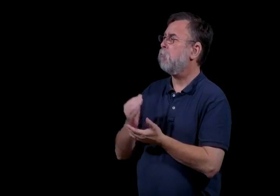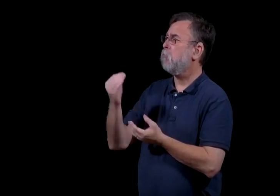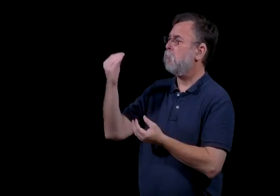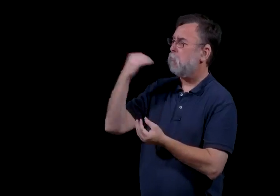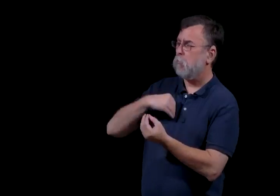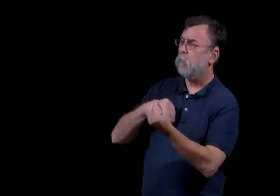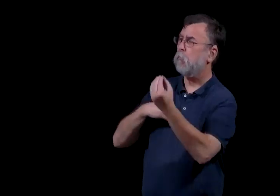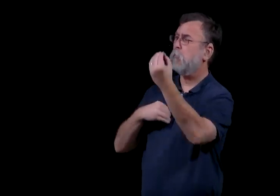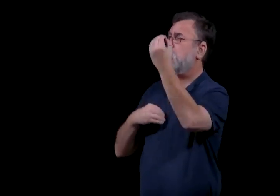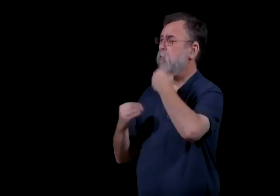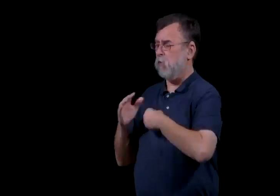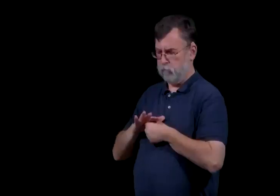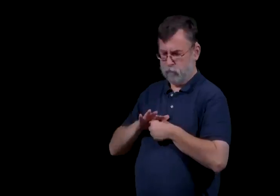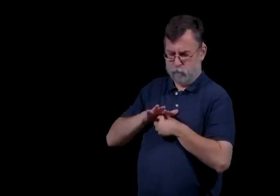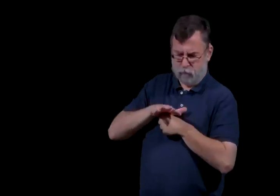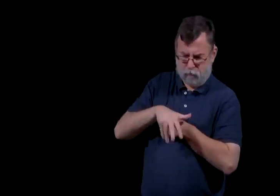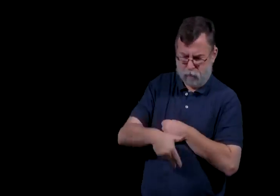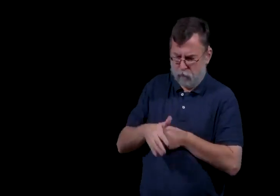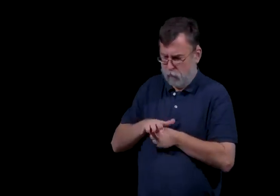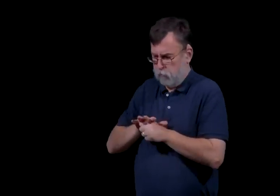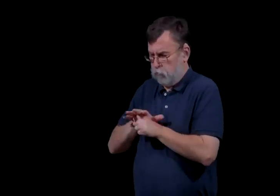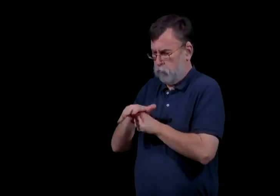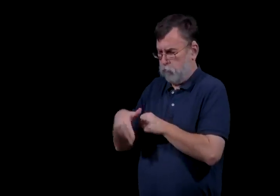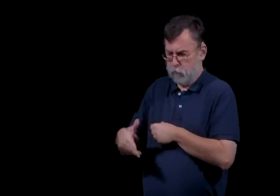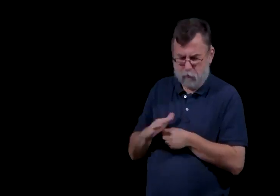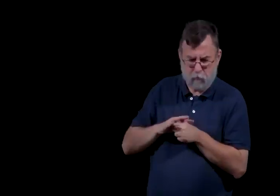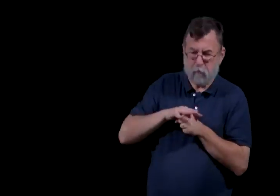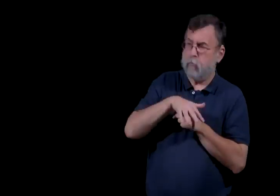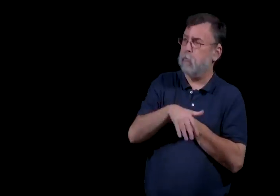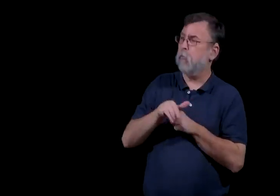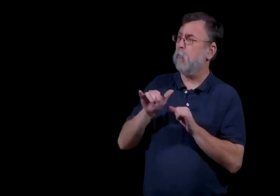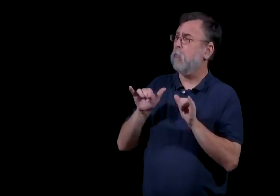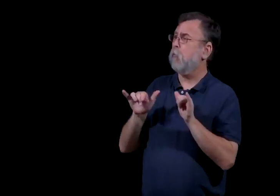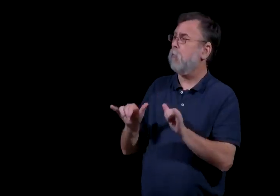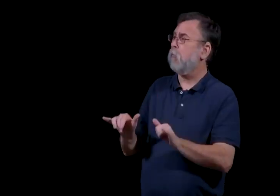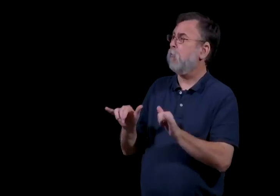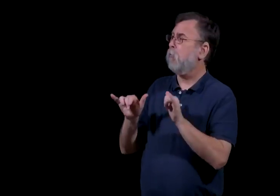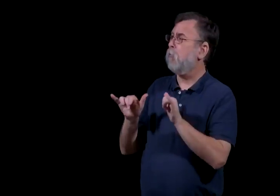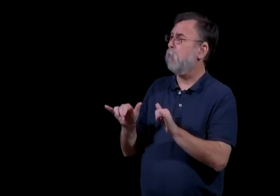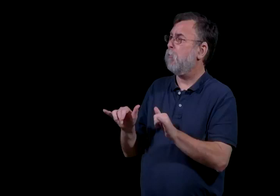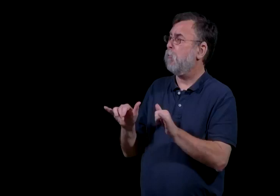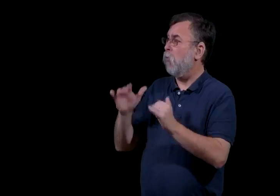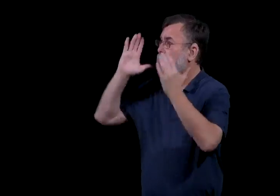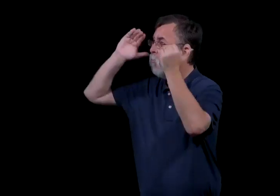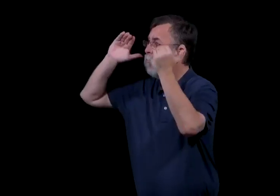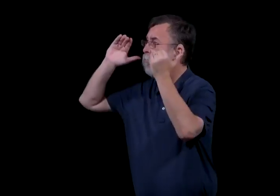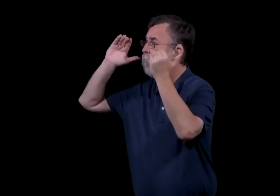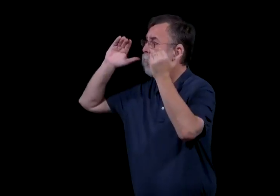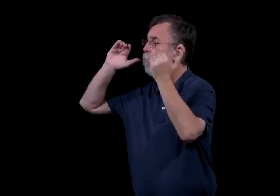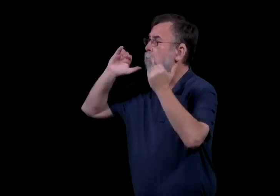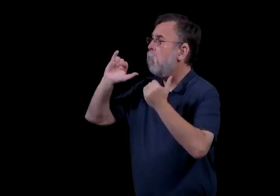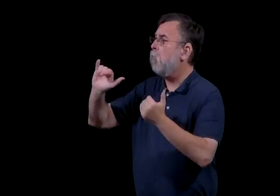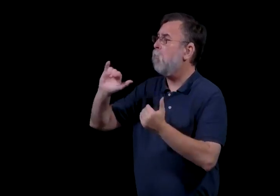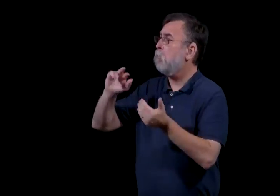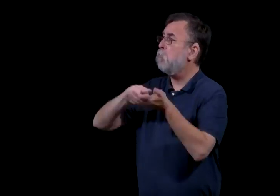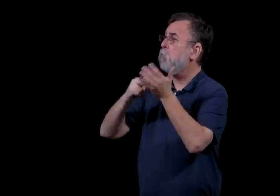and our thirst for you, our desire for you will never stop. Your mercy, your love endures forever, and our cup runneth over.